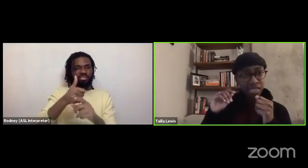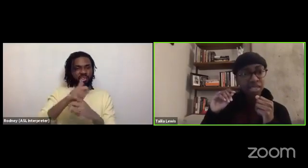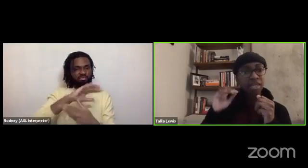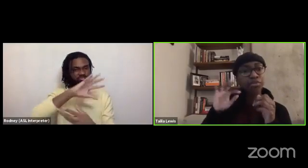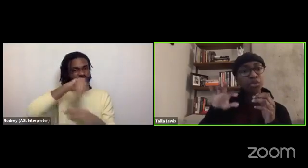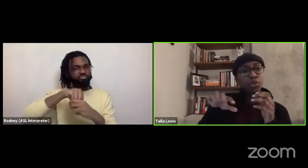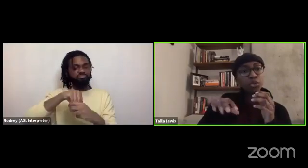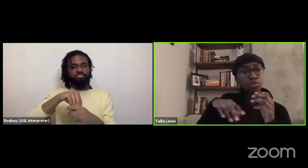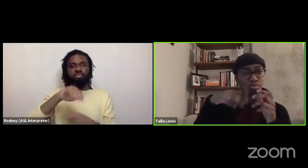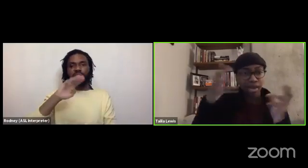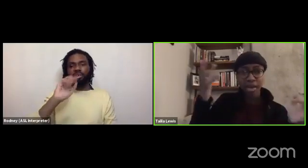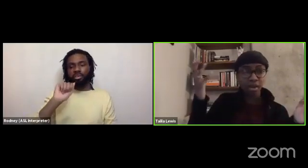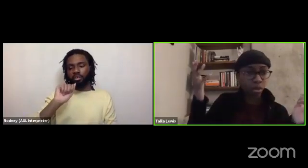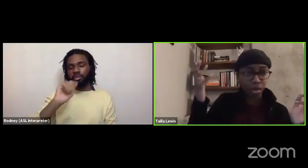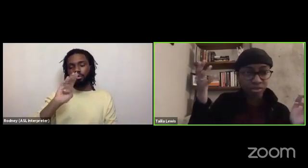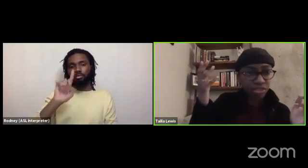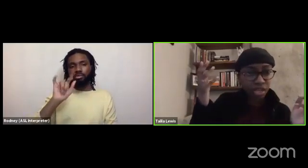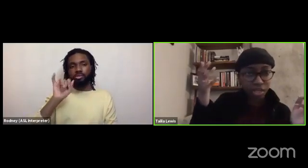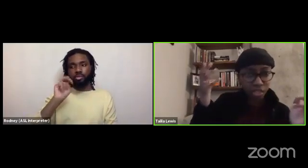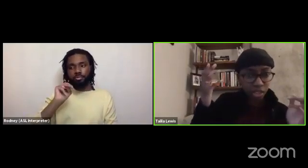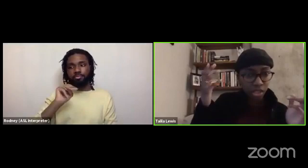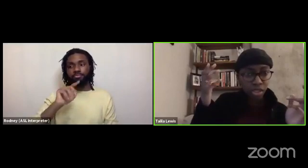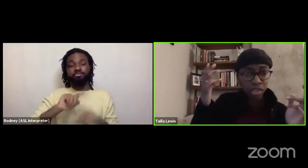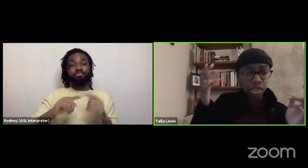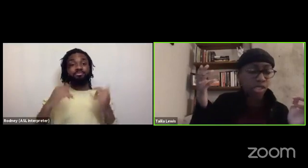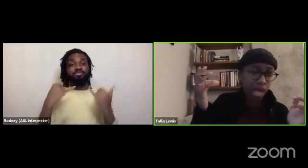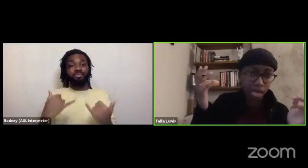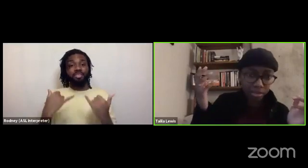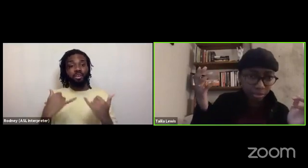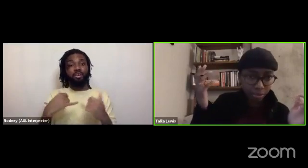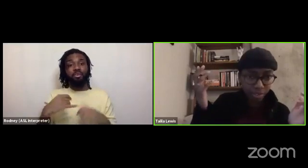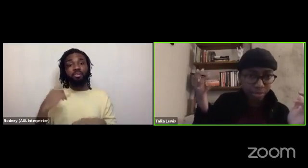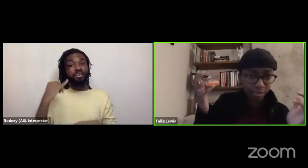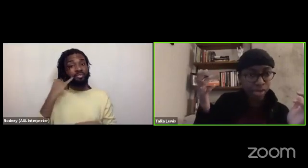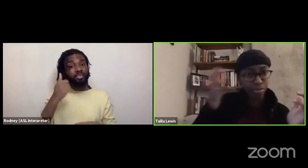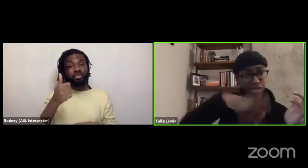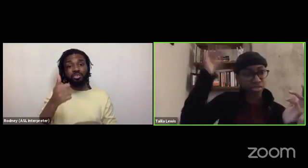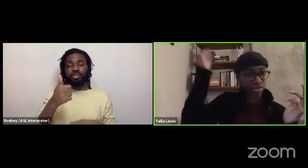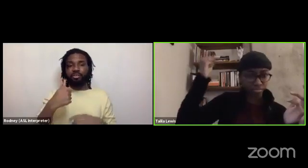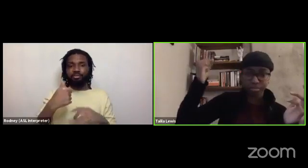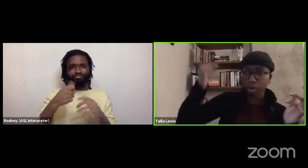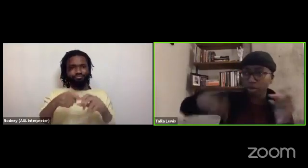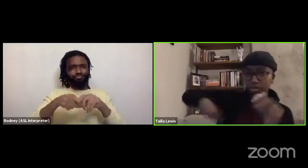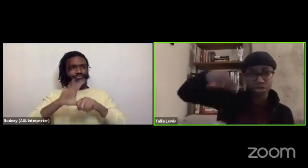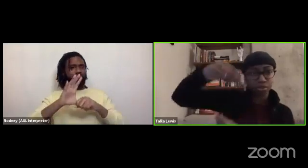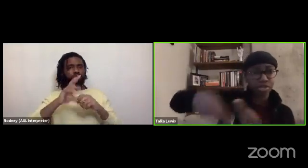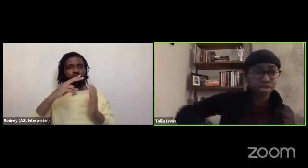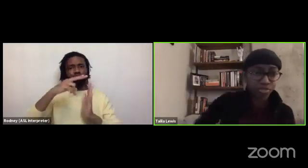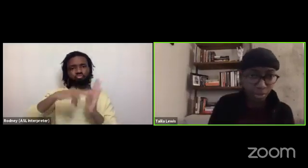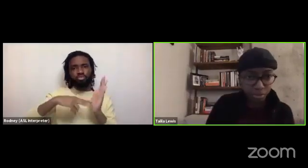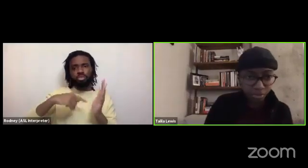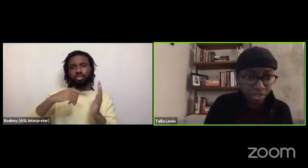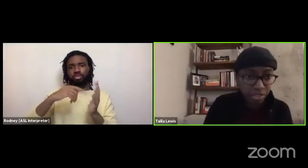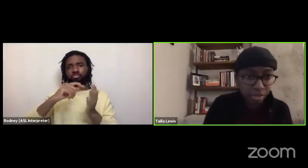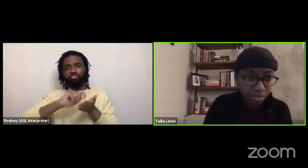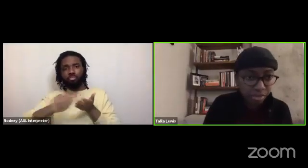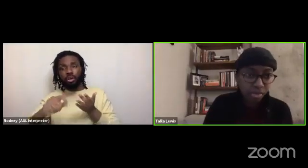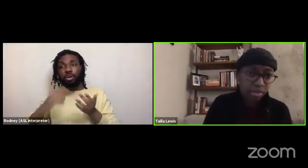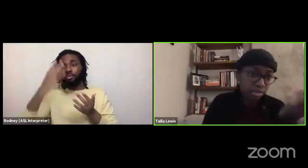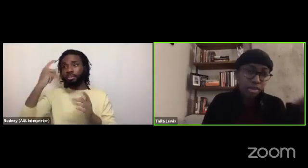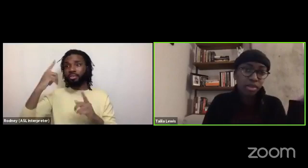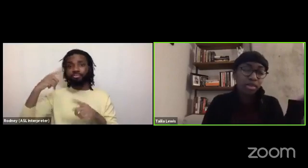And if you now all of a sudden could not read and write because of all of the generations of deprivation